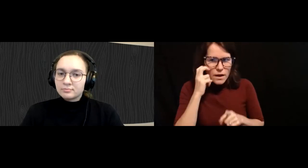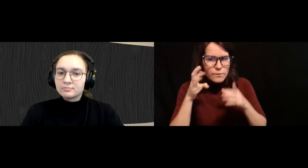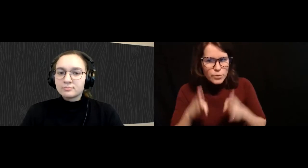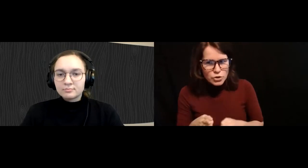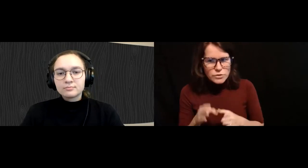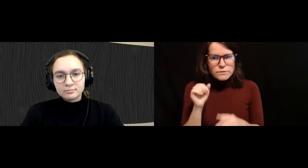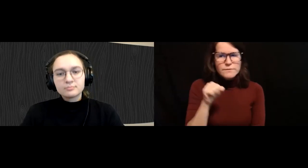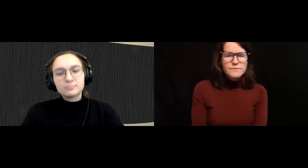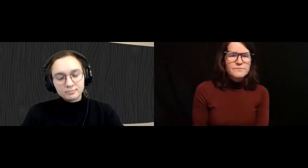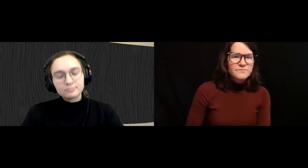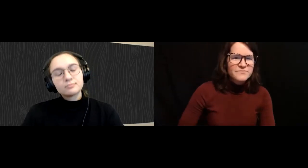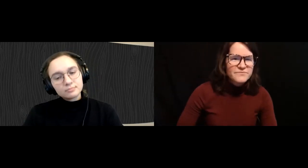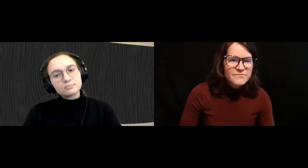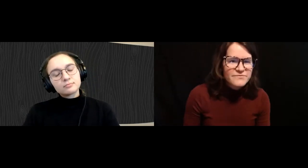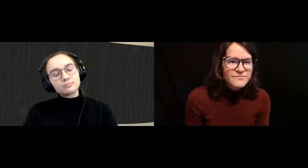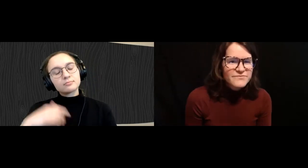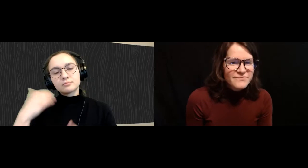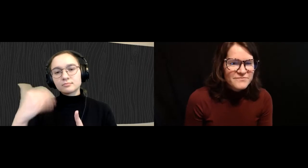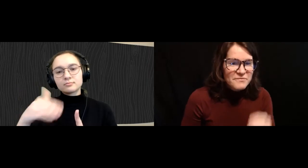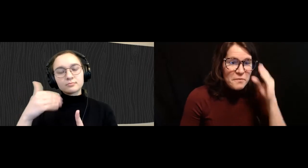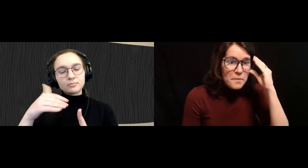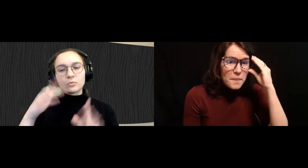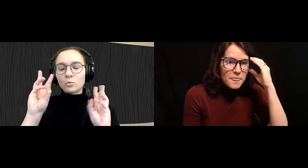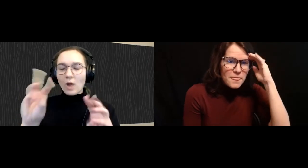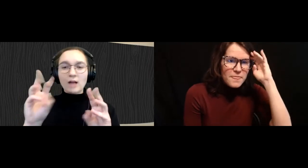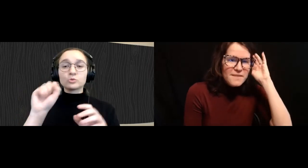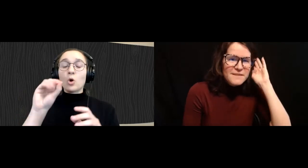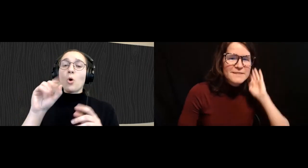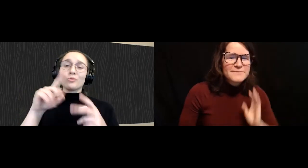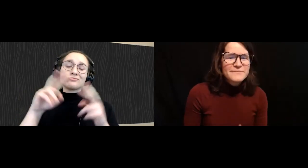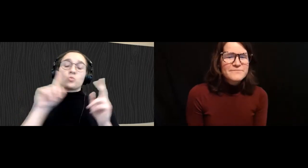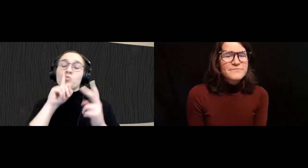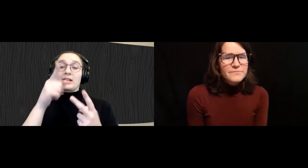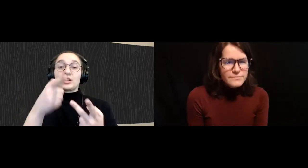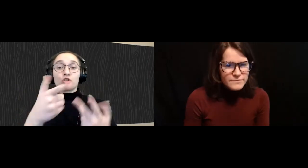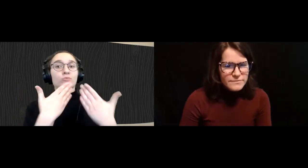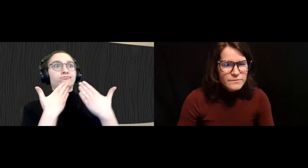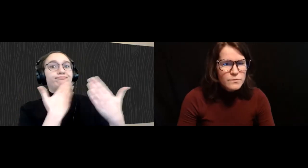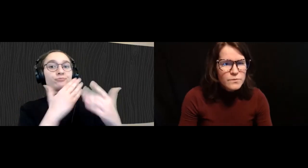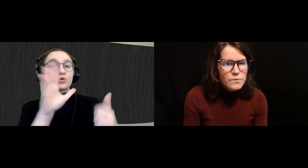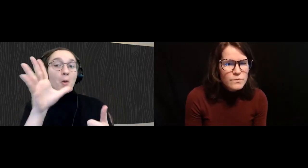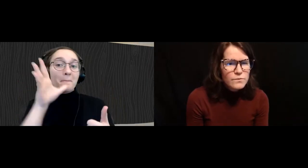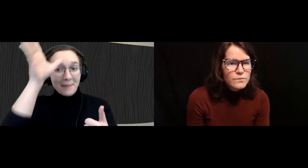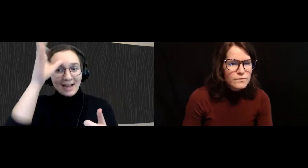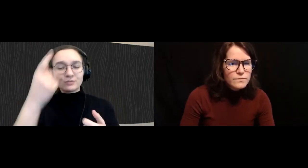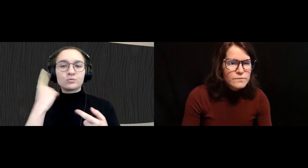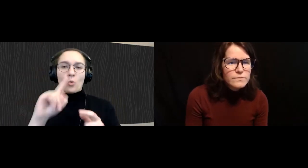my confidence back as a deafblind person. Wow. So really, you're thankful to